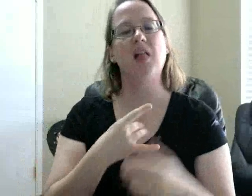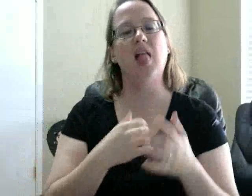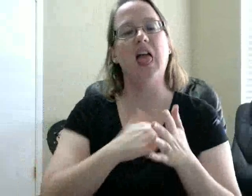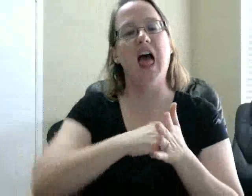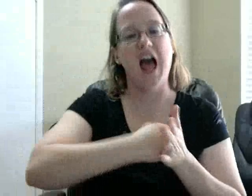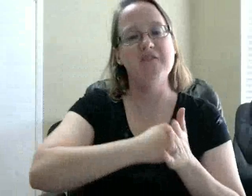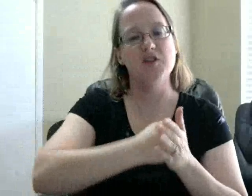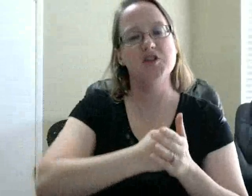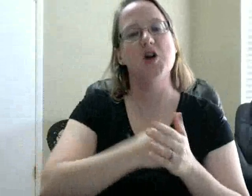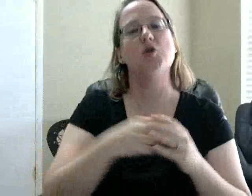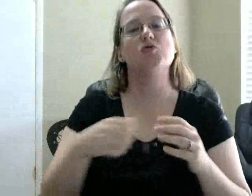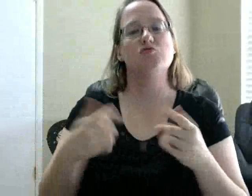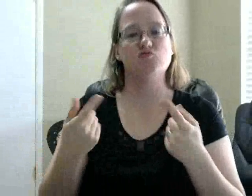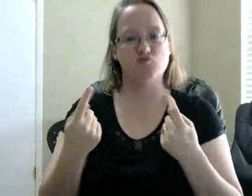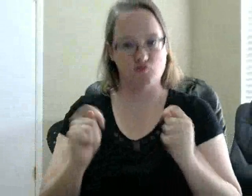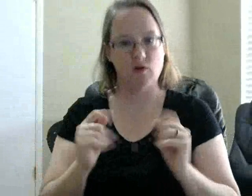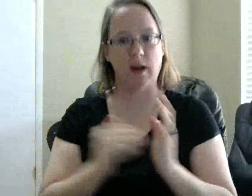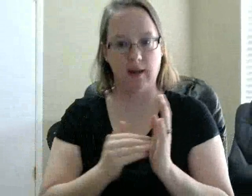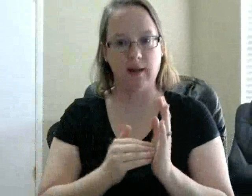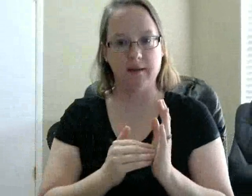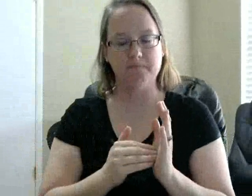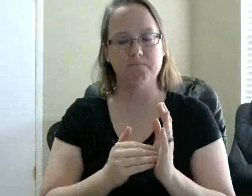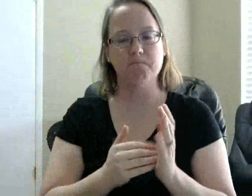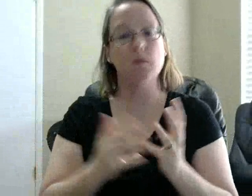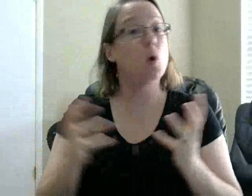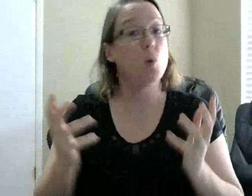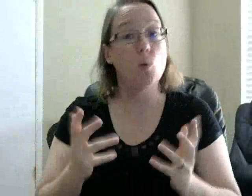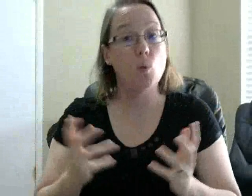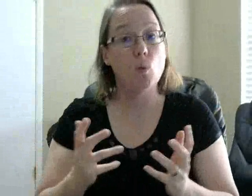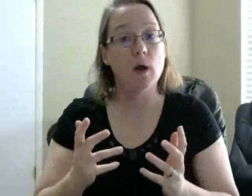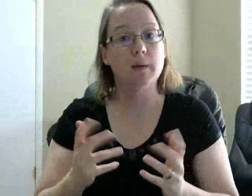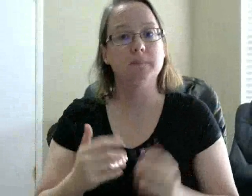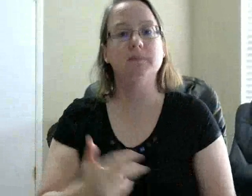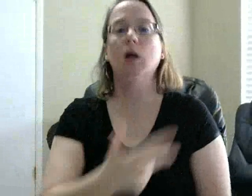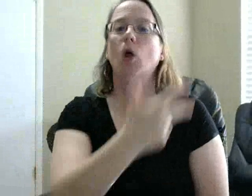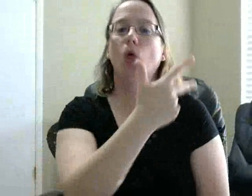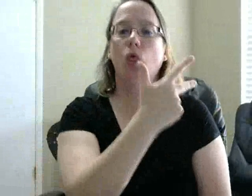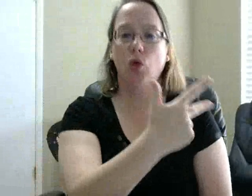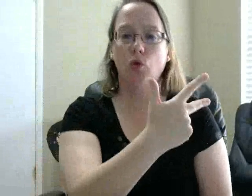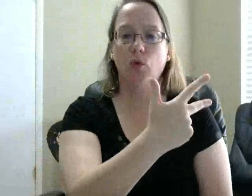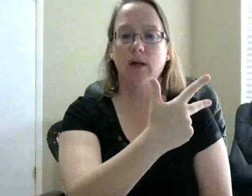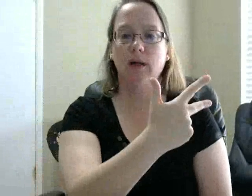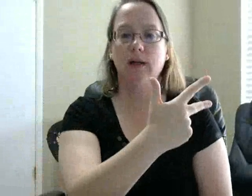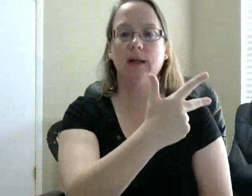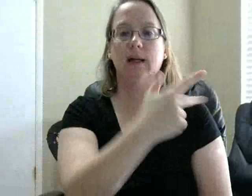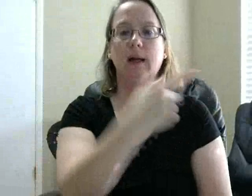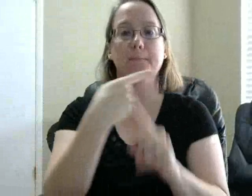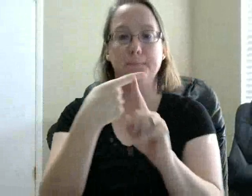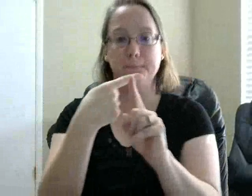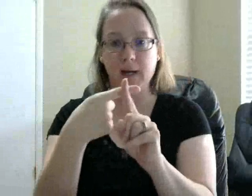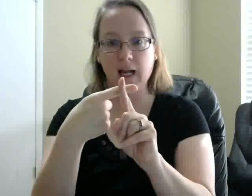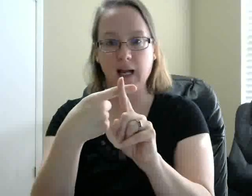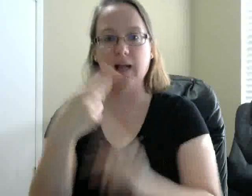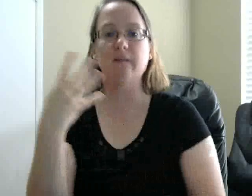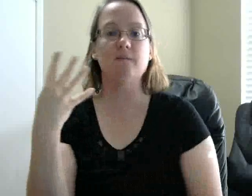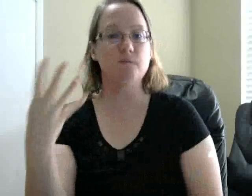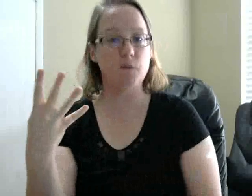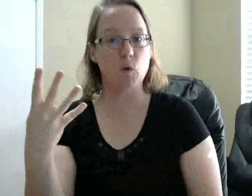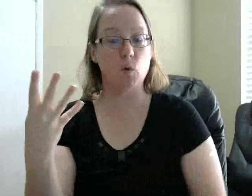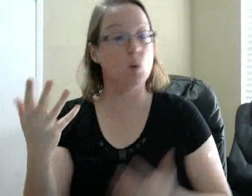theme. What is 3 plus 4? This is, I think,